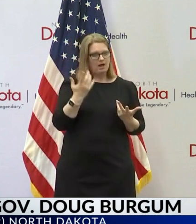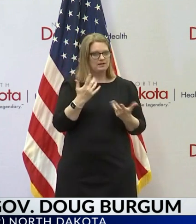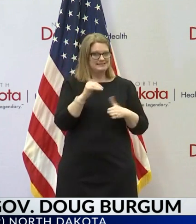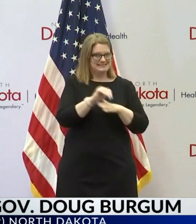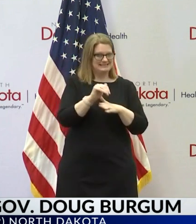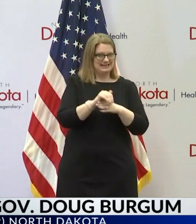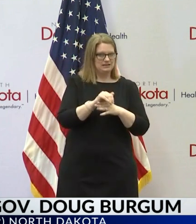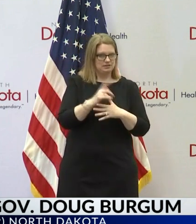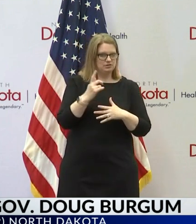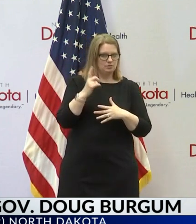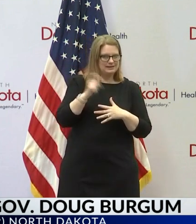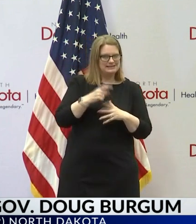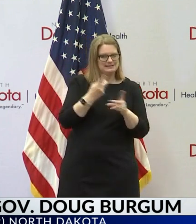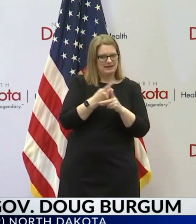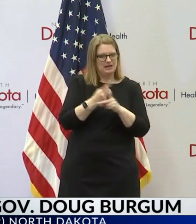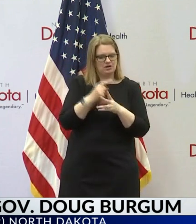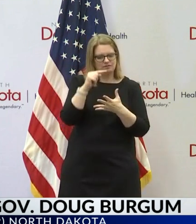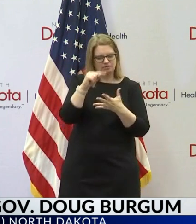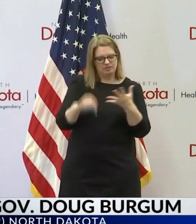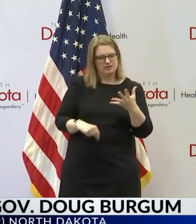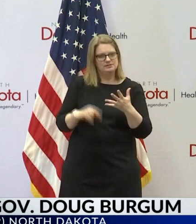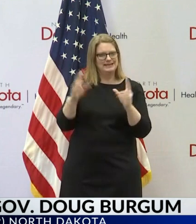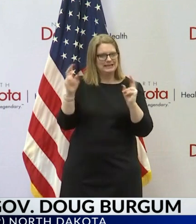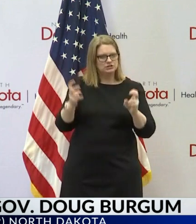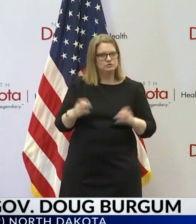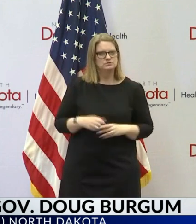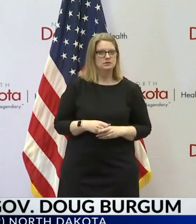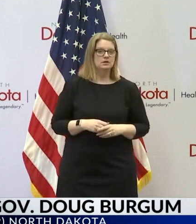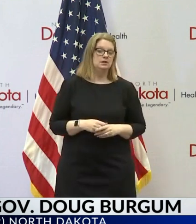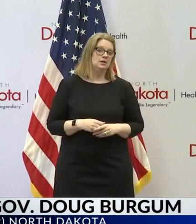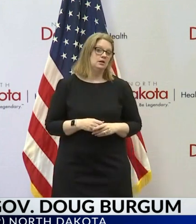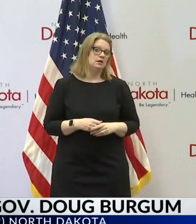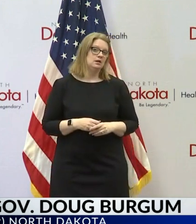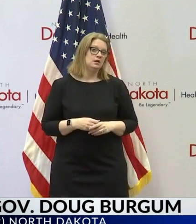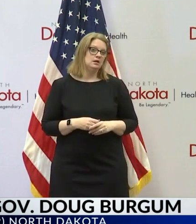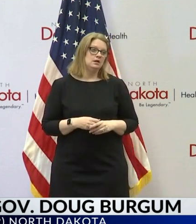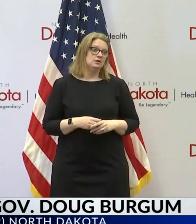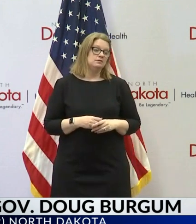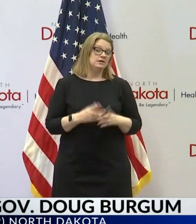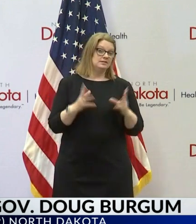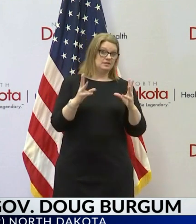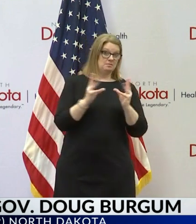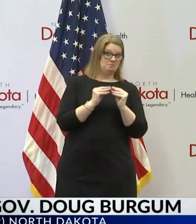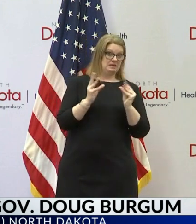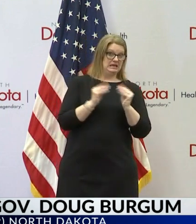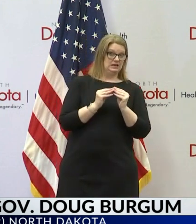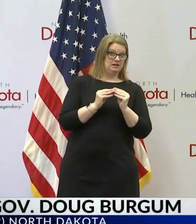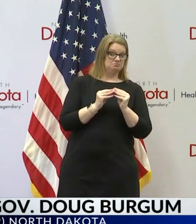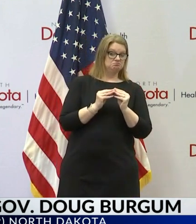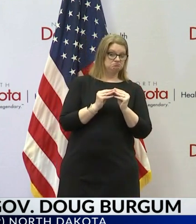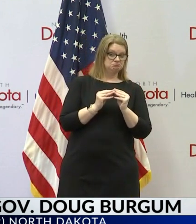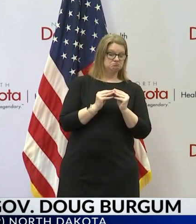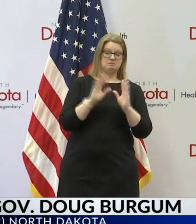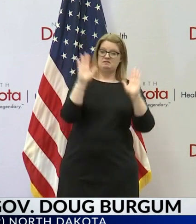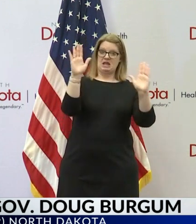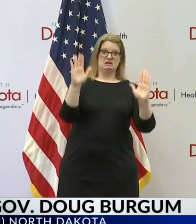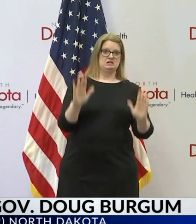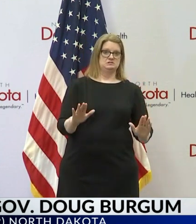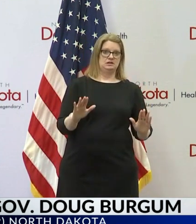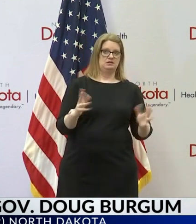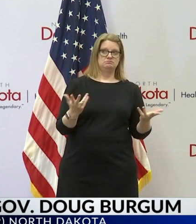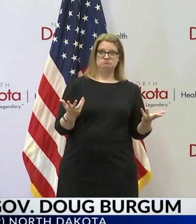tonight. So I'd say everything that we got from the meeting, from our standpoint, the meeting was fantastic,